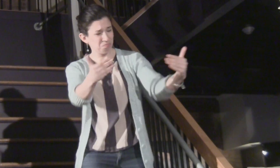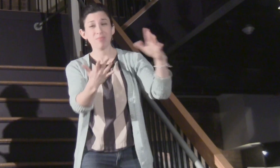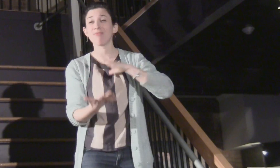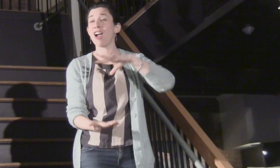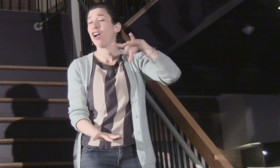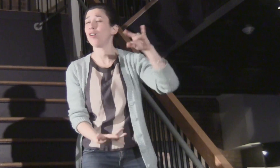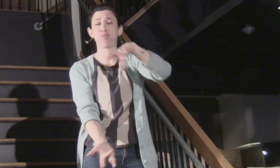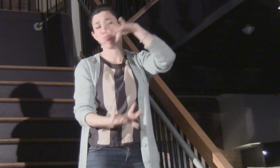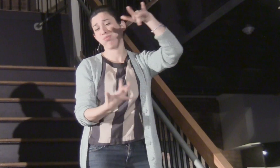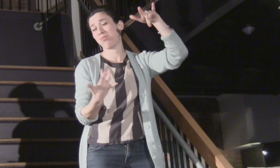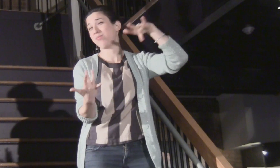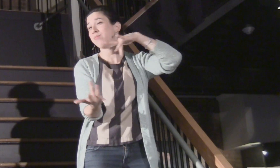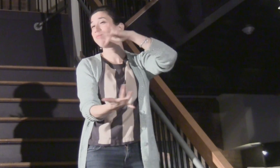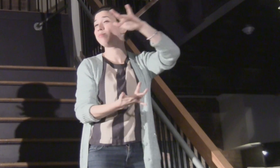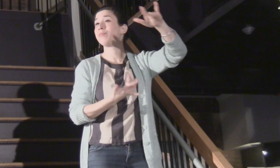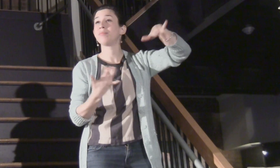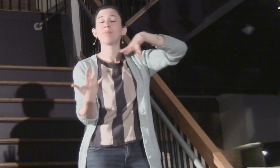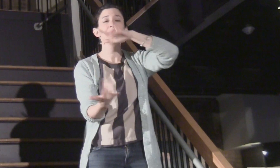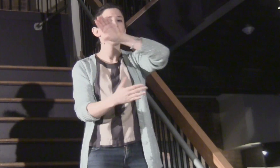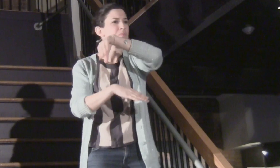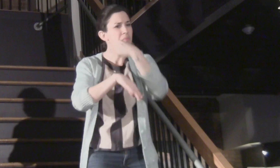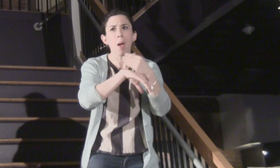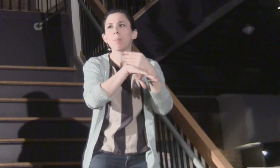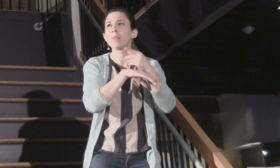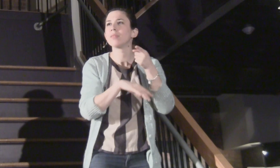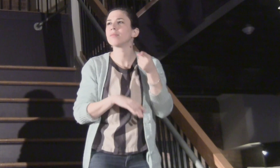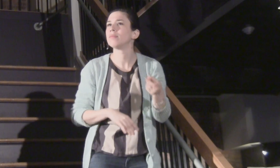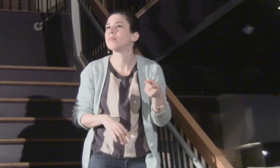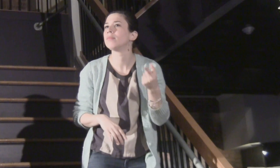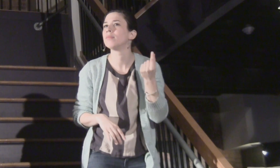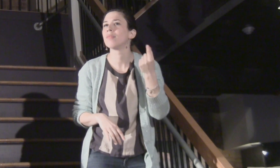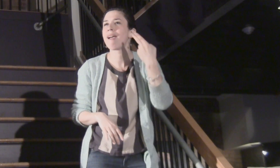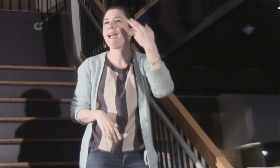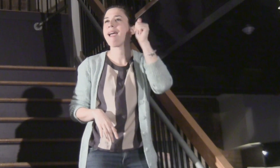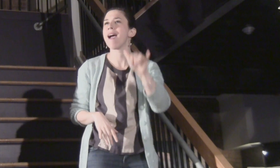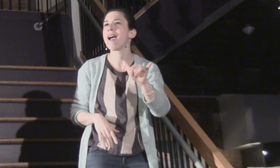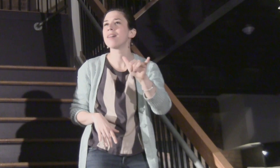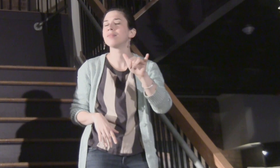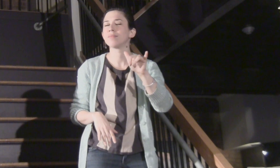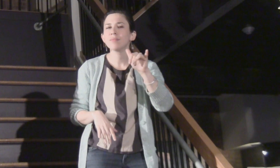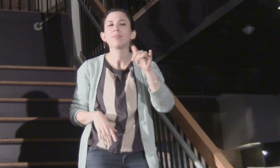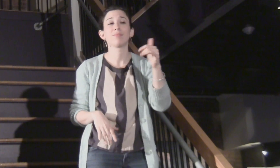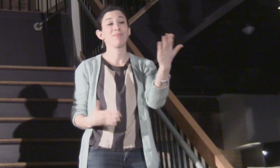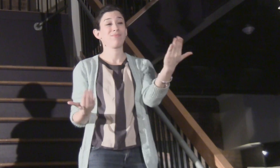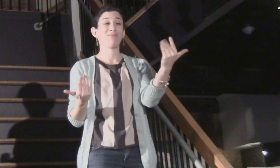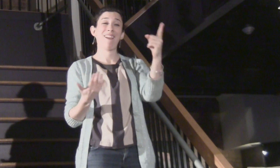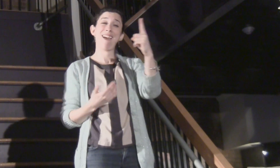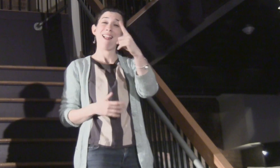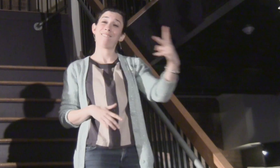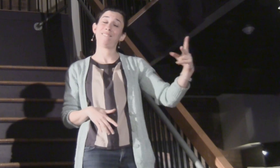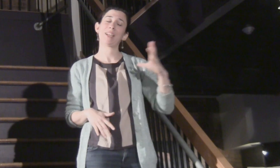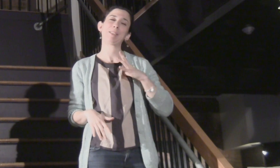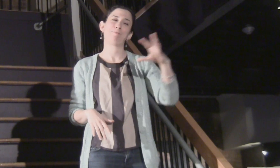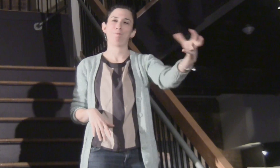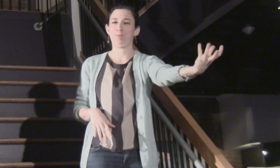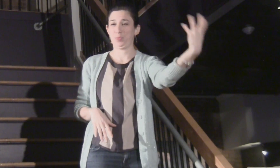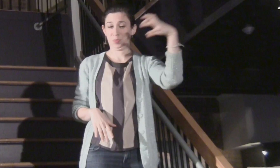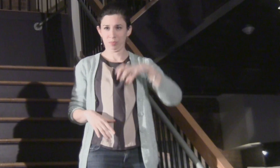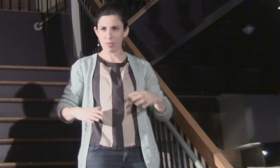let's play again. And he spins the dreidel, and it came up on hay. So he says, half you have to give